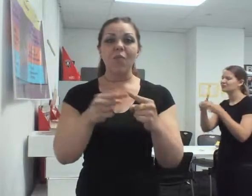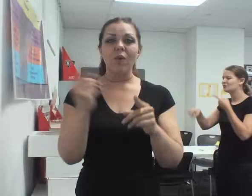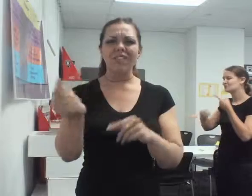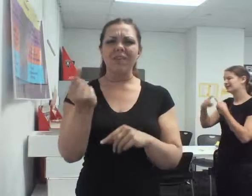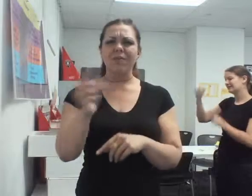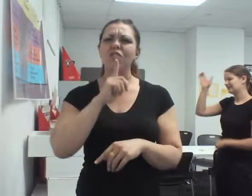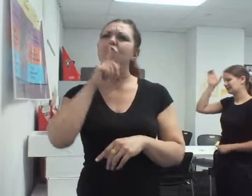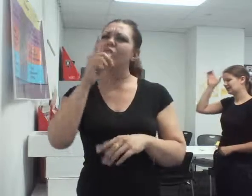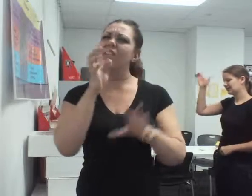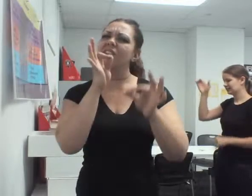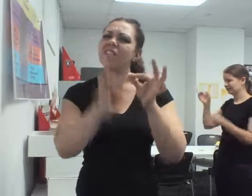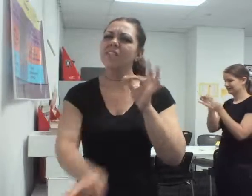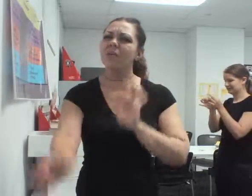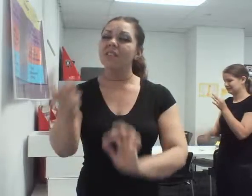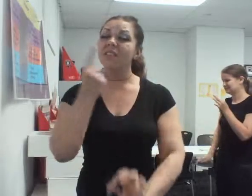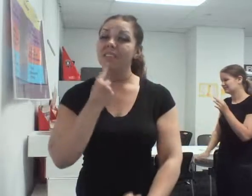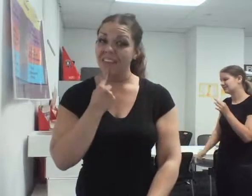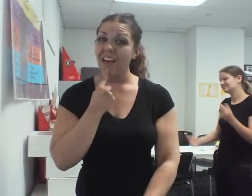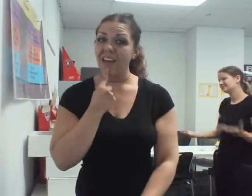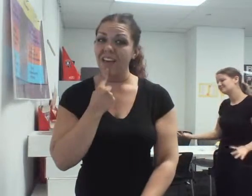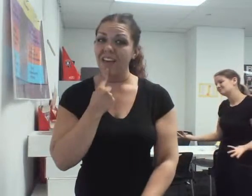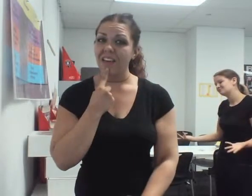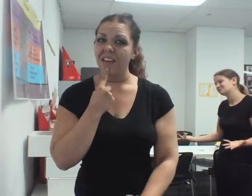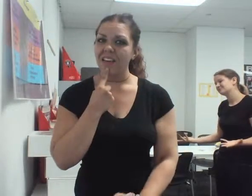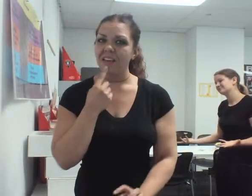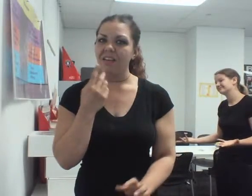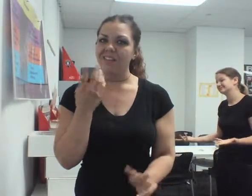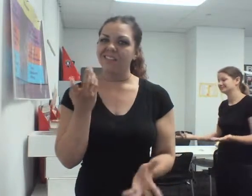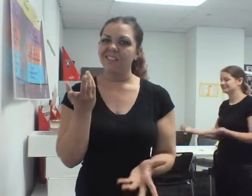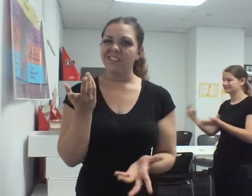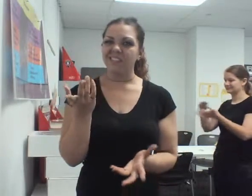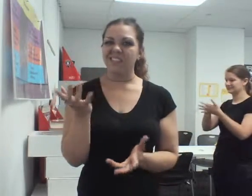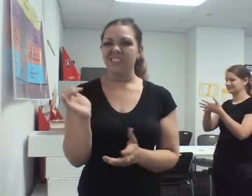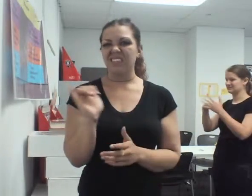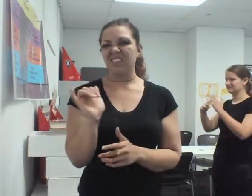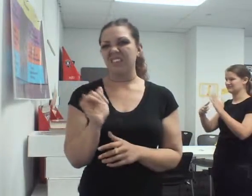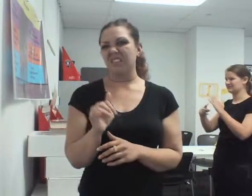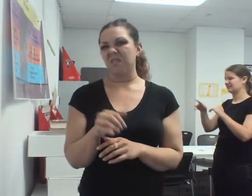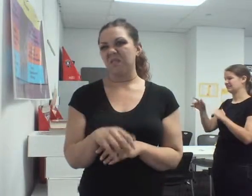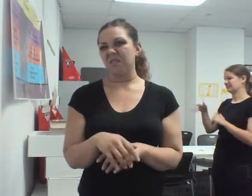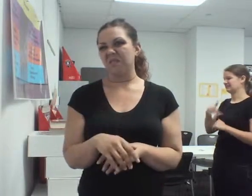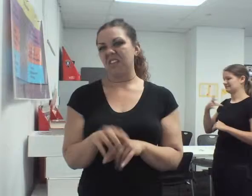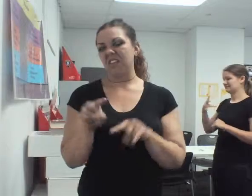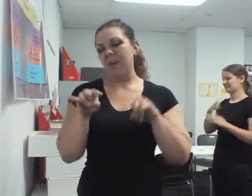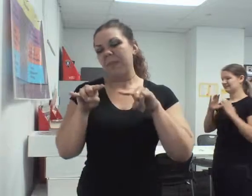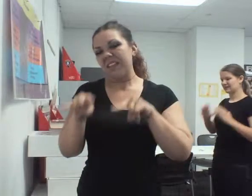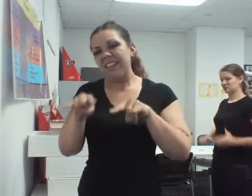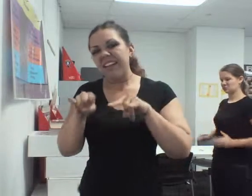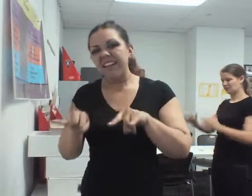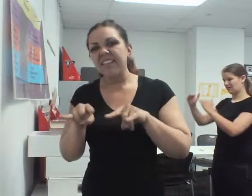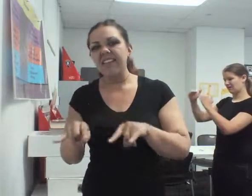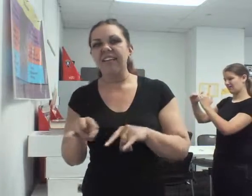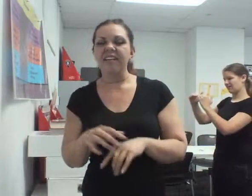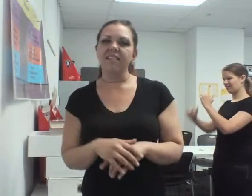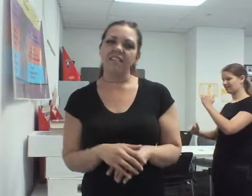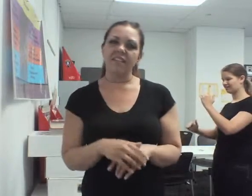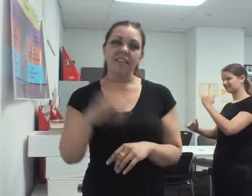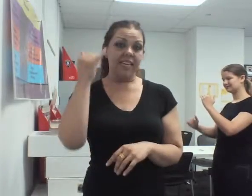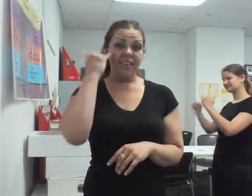say it, it's kind of belittling the consumer that you're working with. if they don't need that, you don't